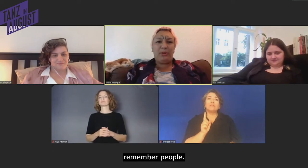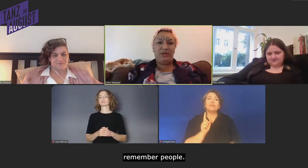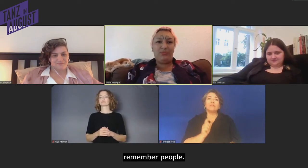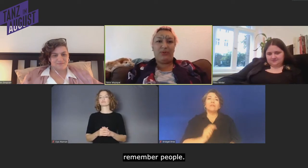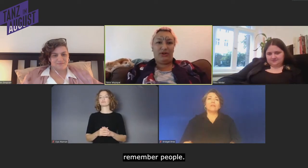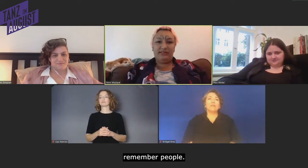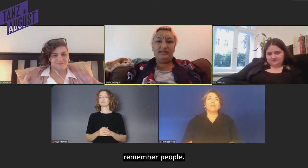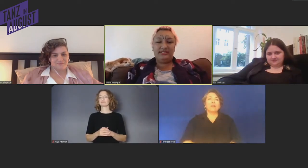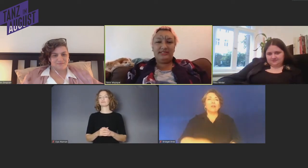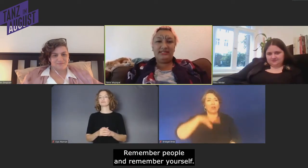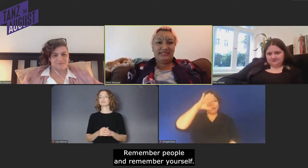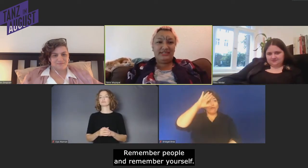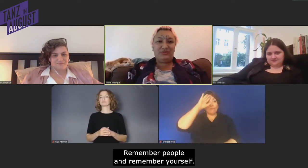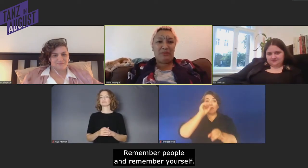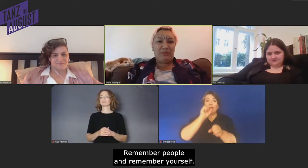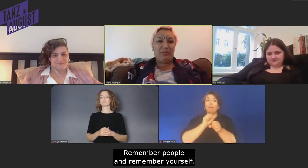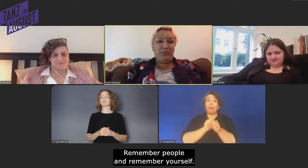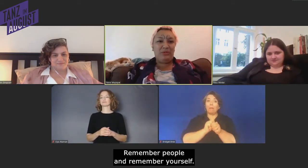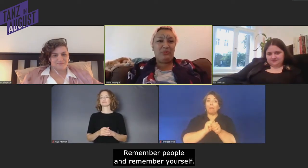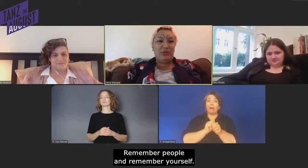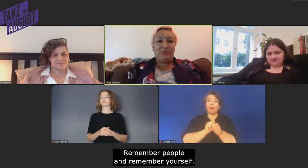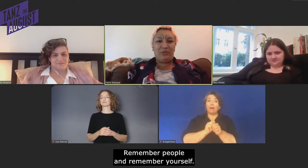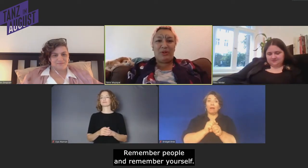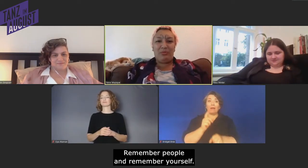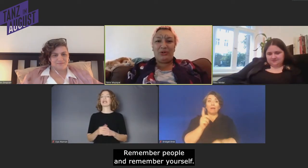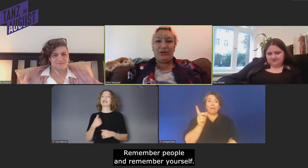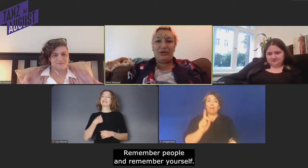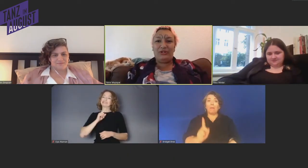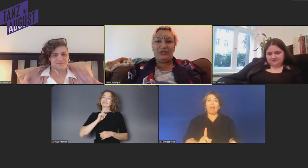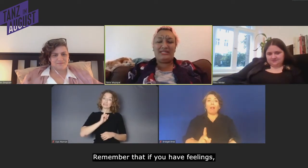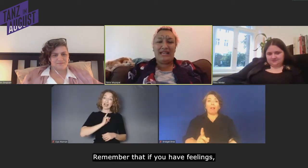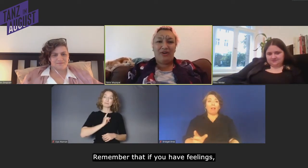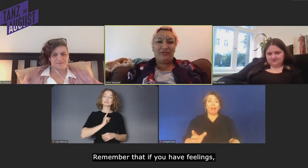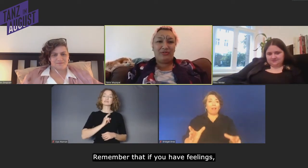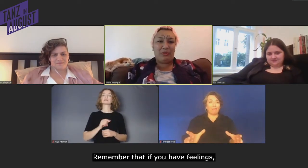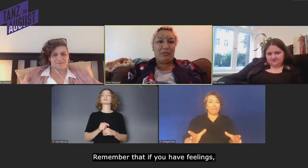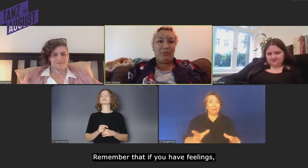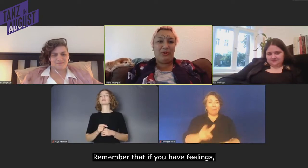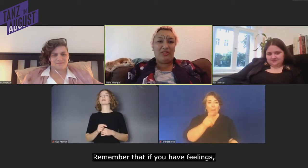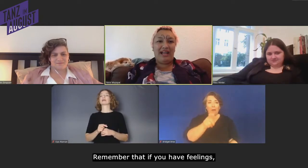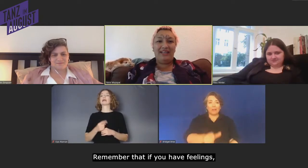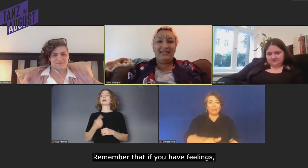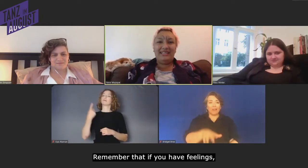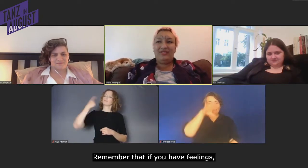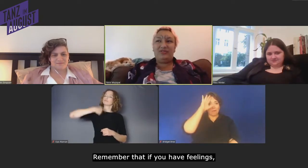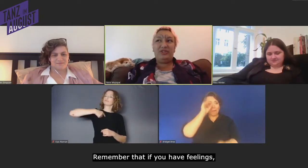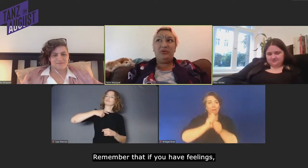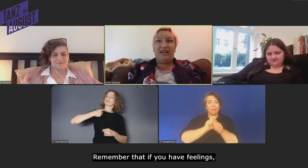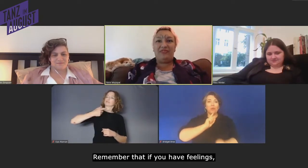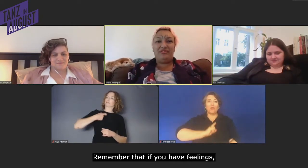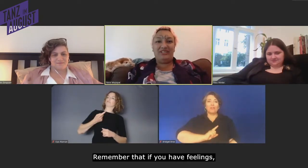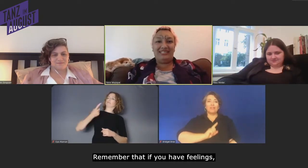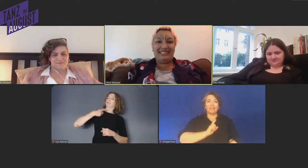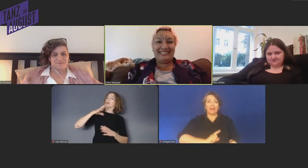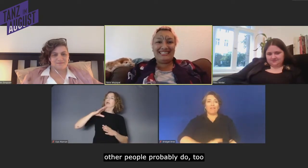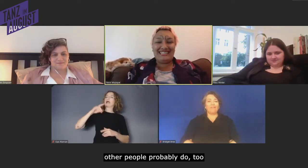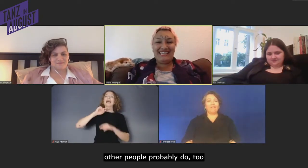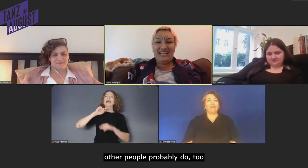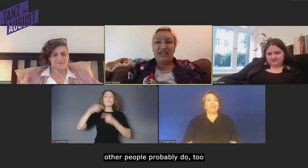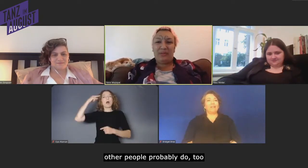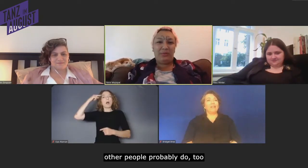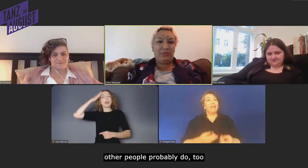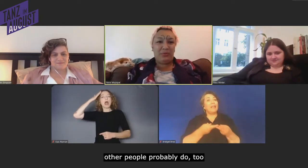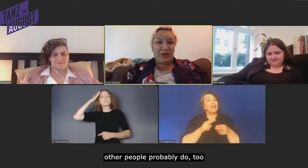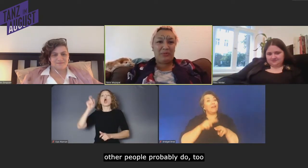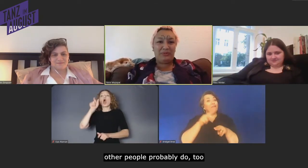remember people and remember yourself, and remember that if you have feelings,